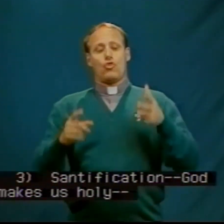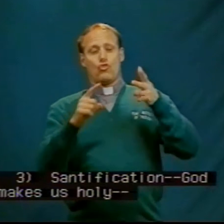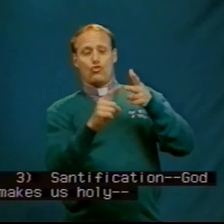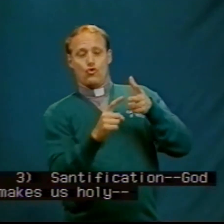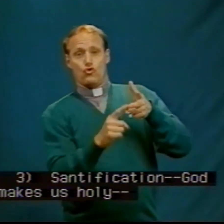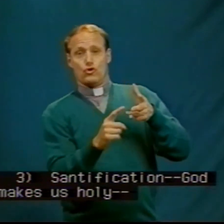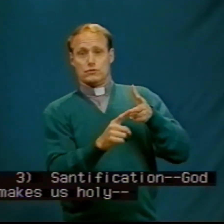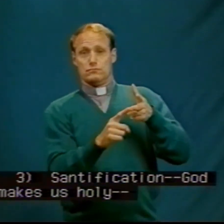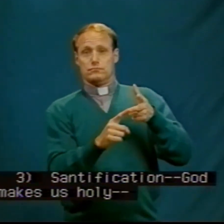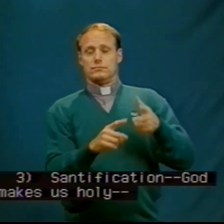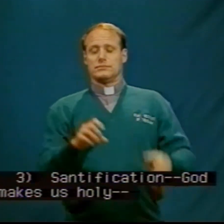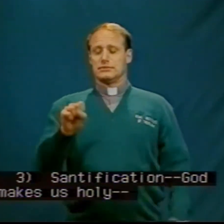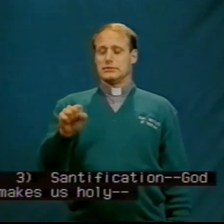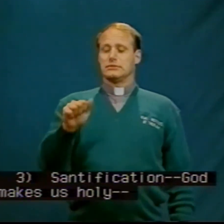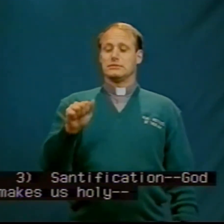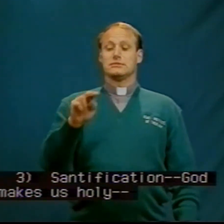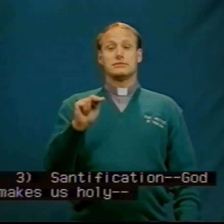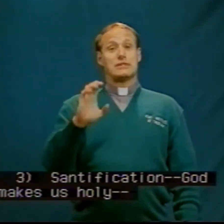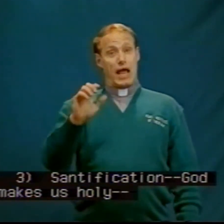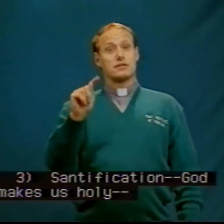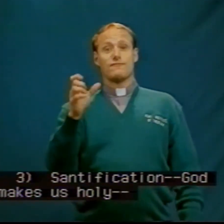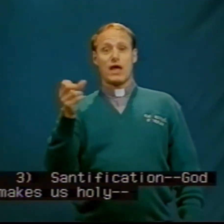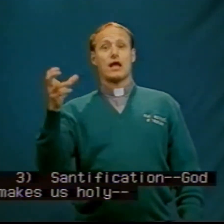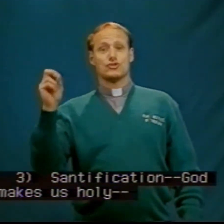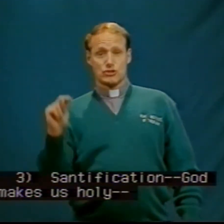Three, Sanctification God makes us holy